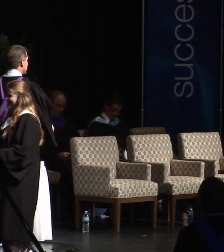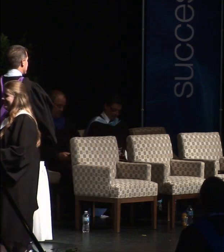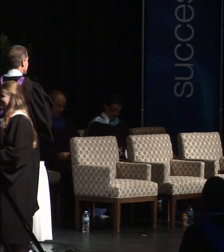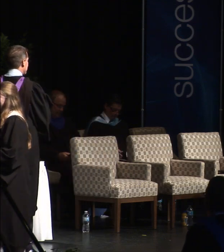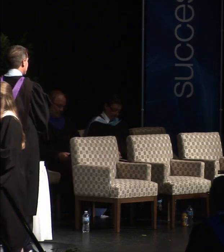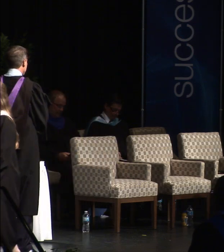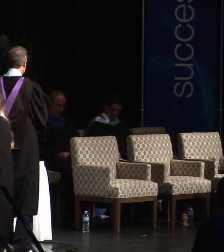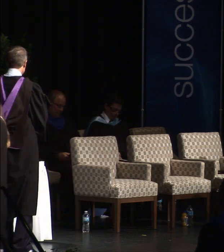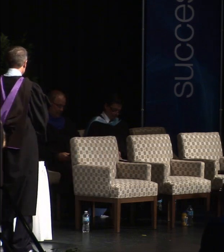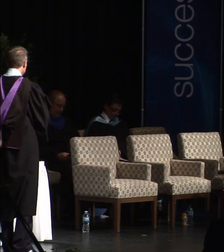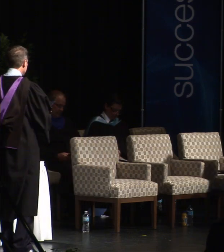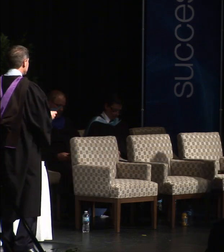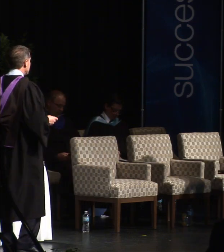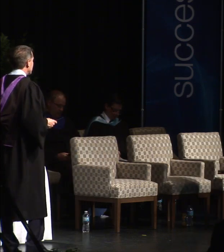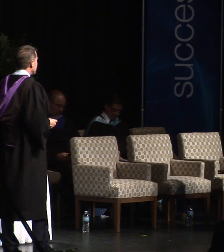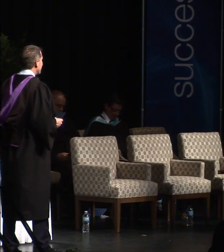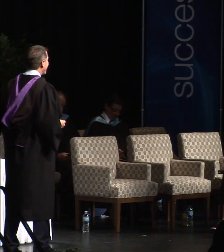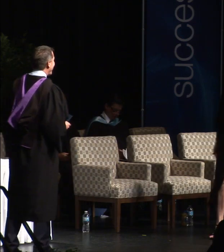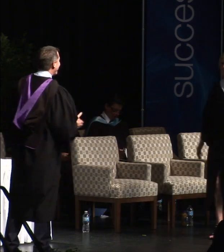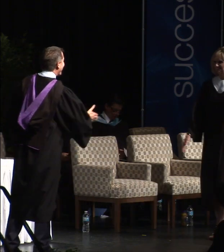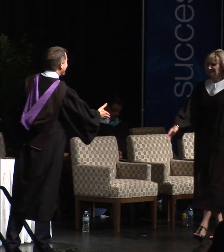Wanda Jean Nicholson.